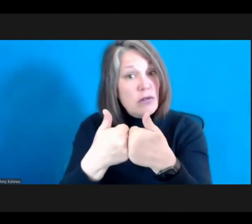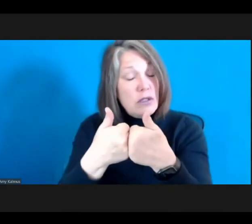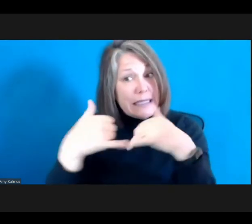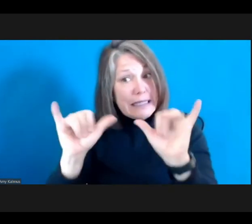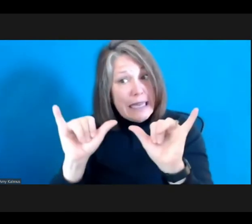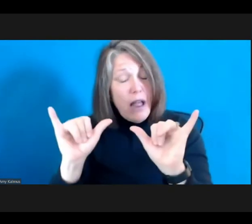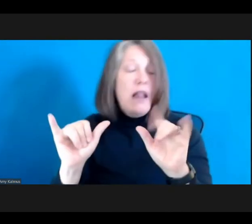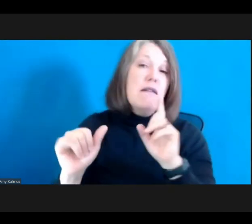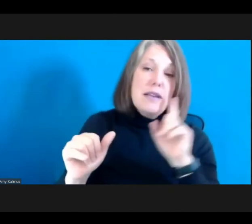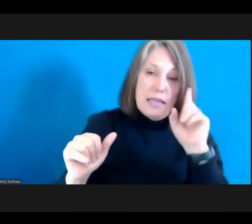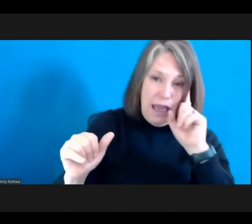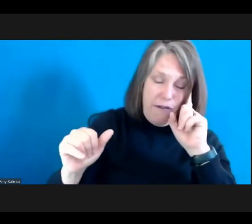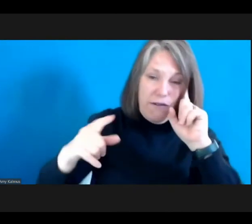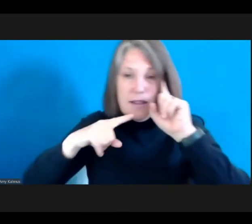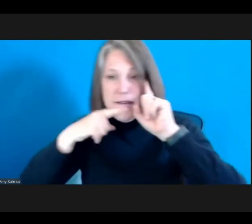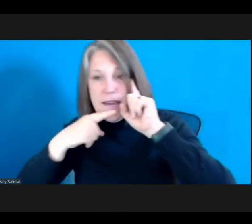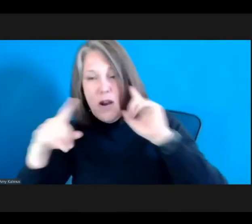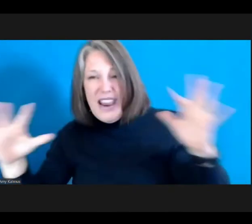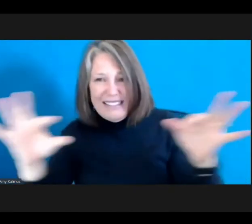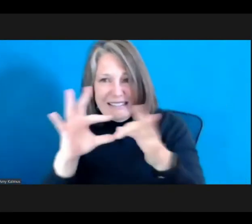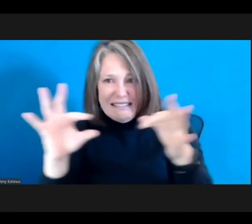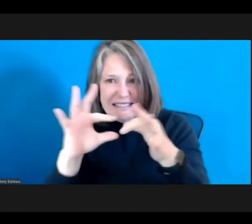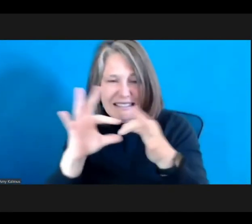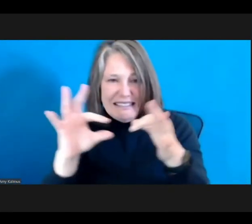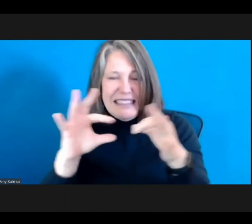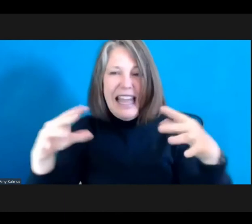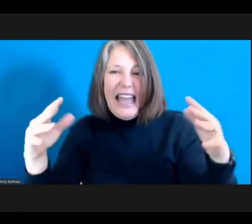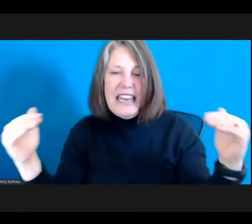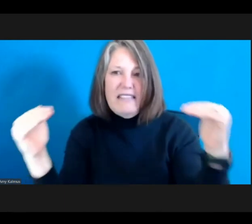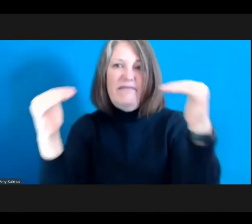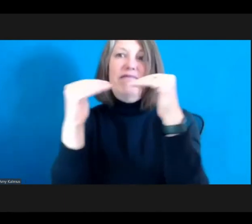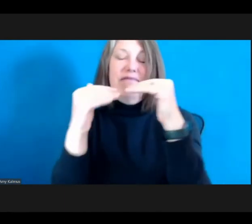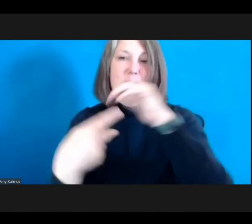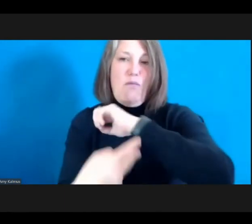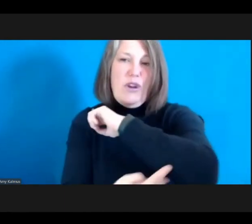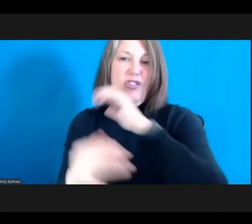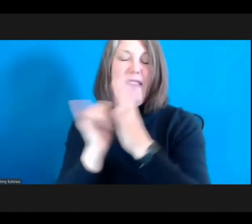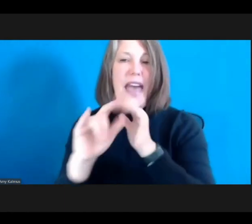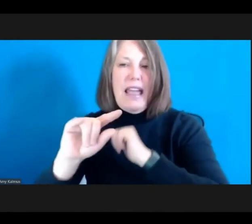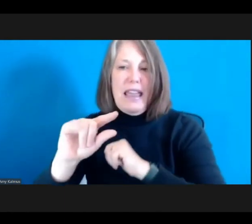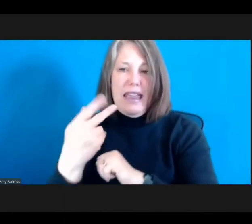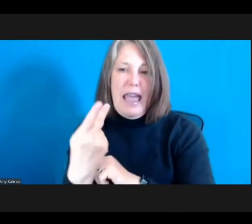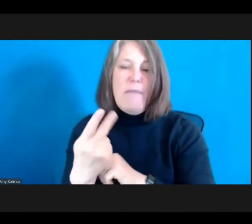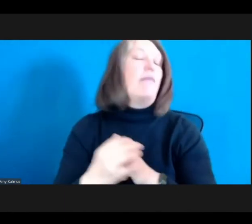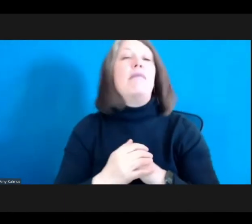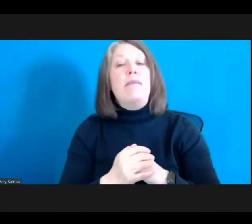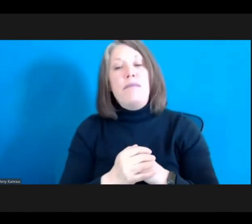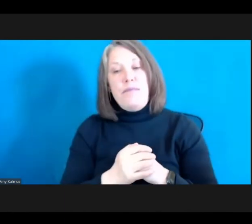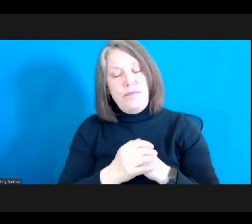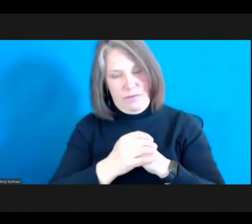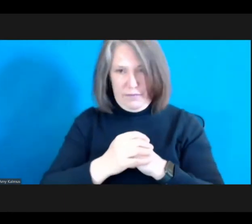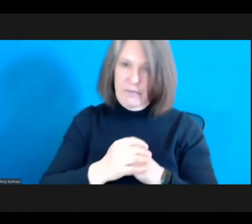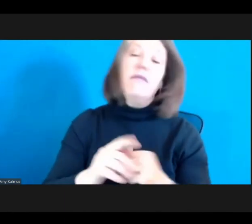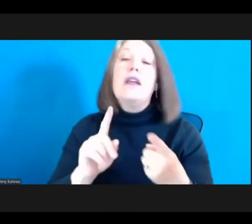the deaf community with the hearing community and bridging that communication gap. To address